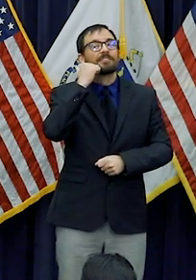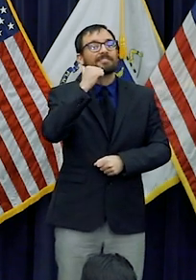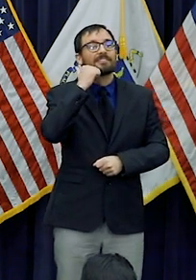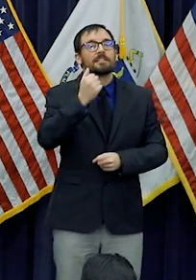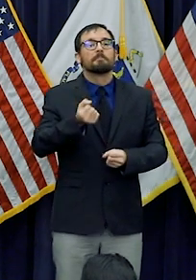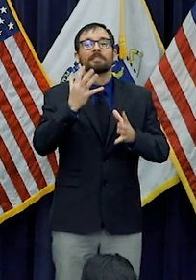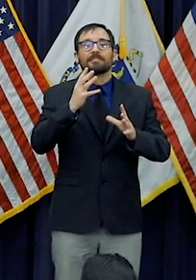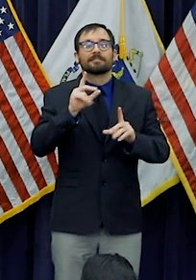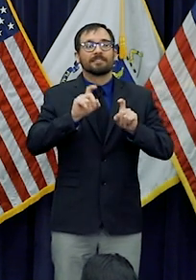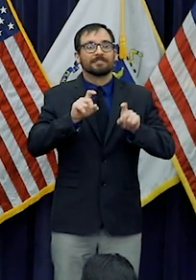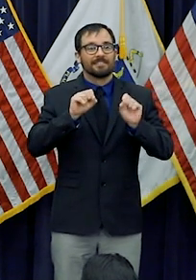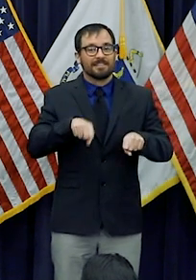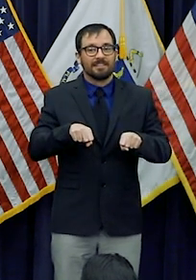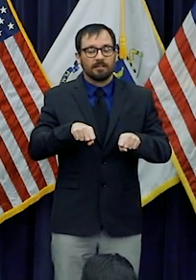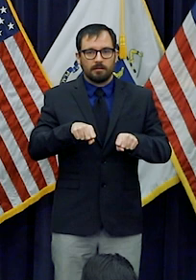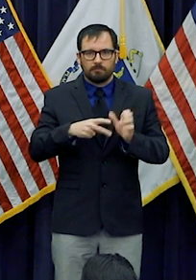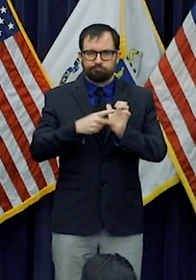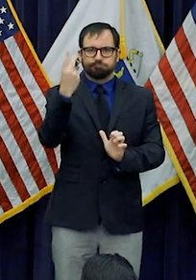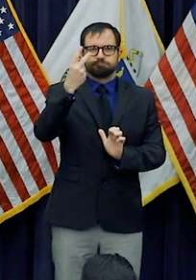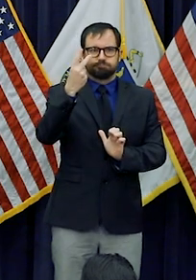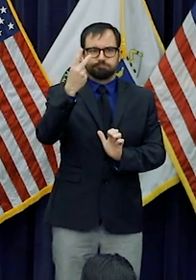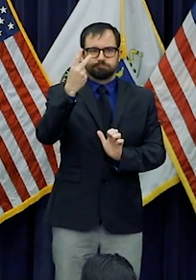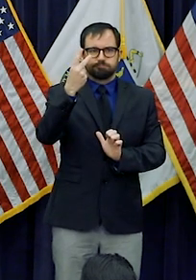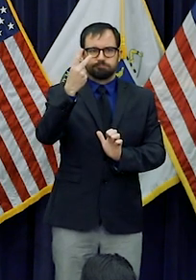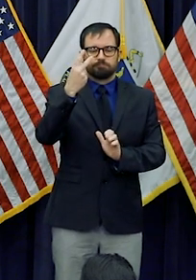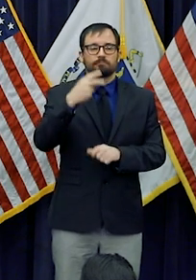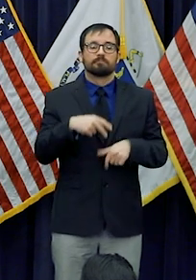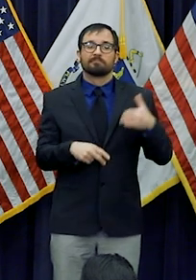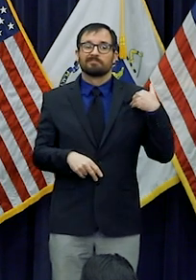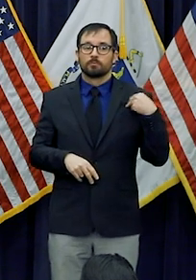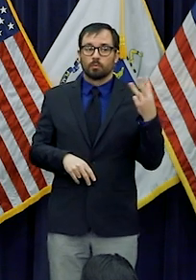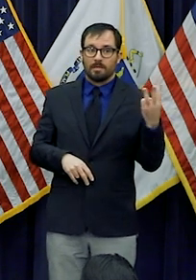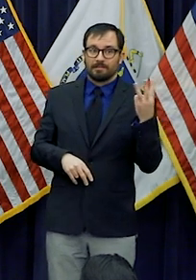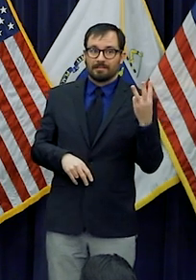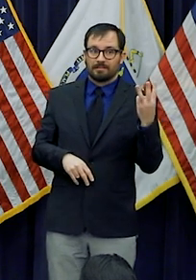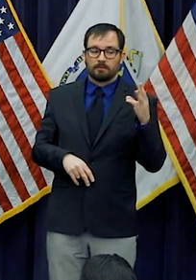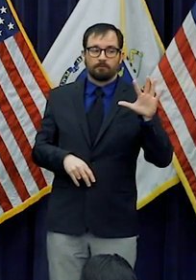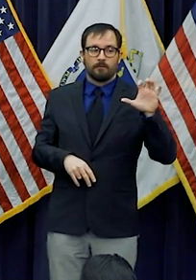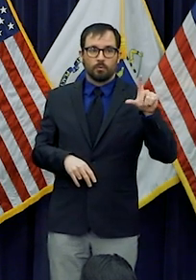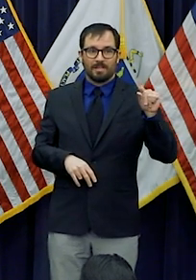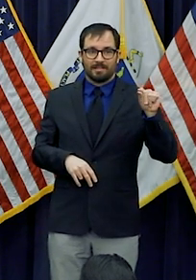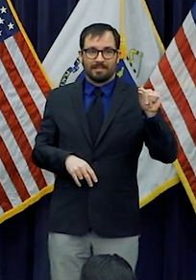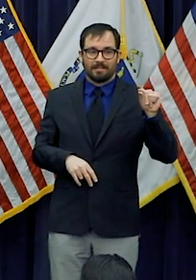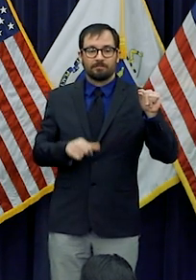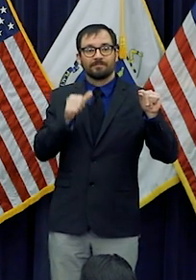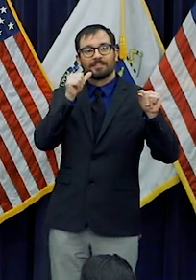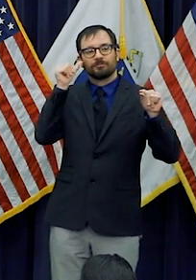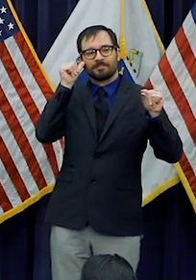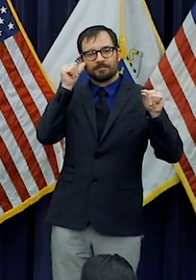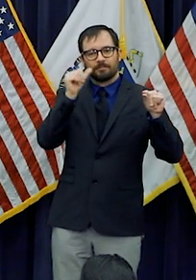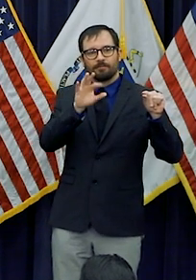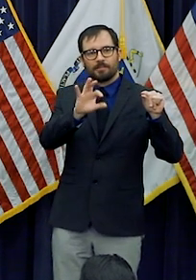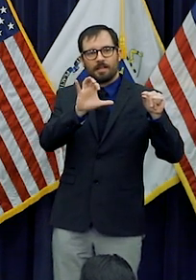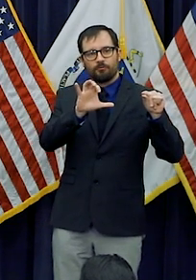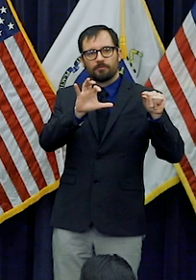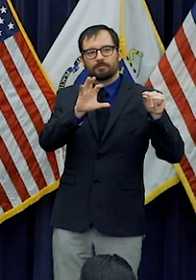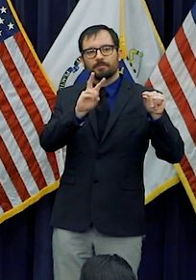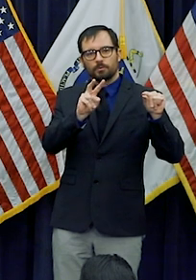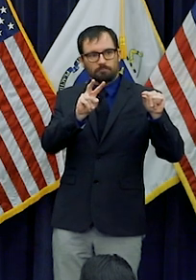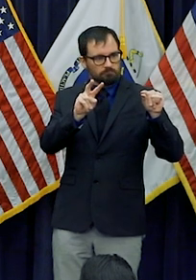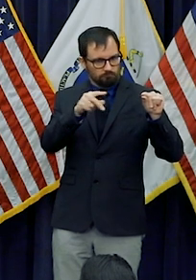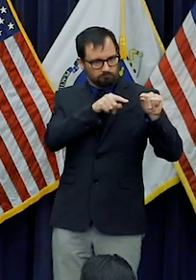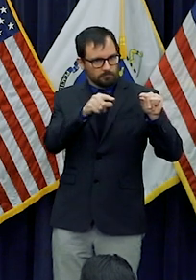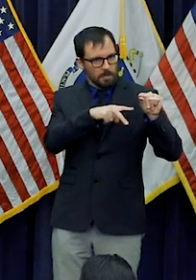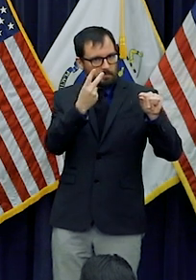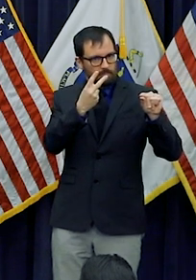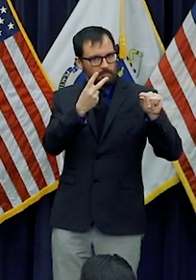from 520 on Wednesday to 962 yesterday. That represents about an 85% increase in